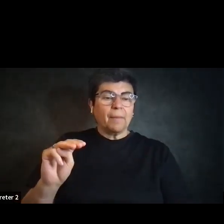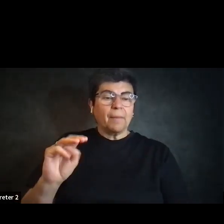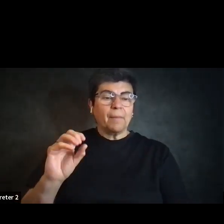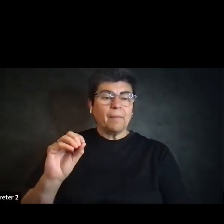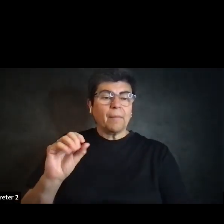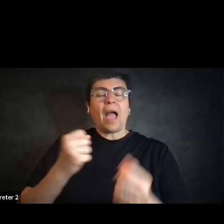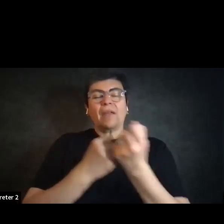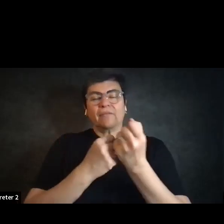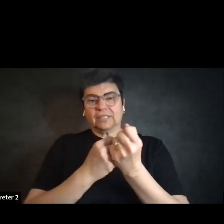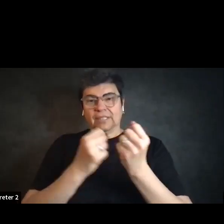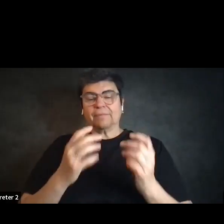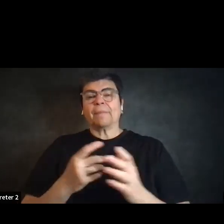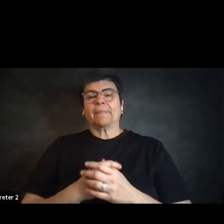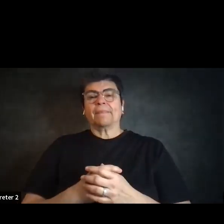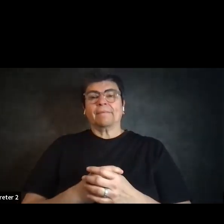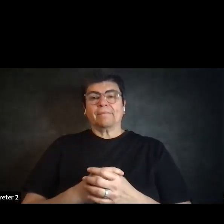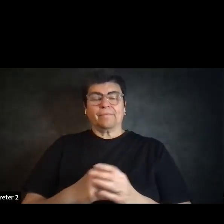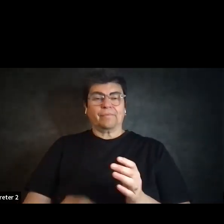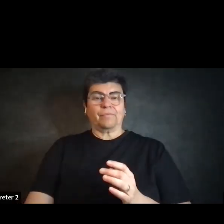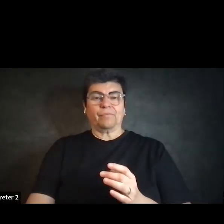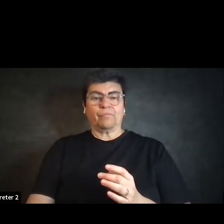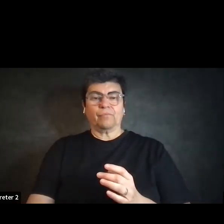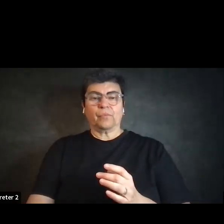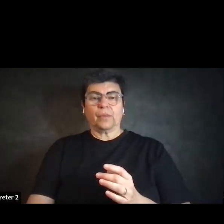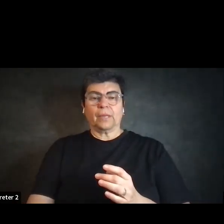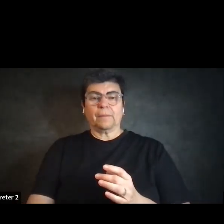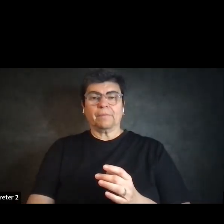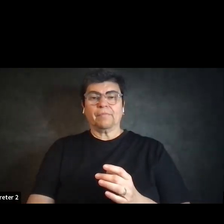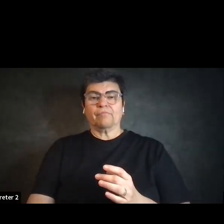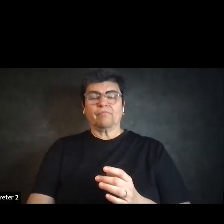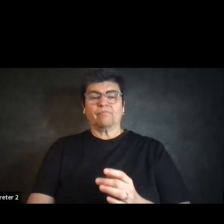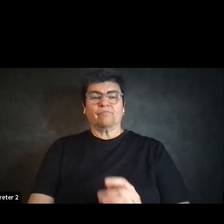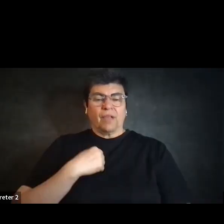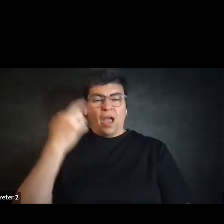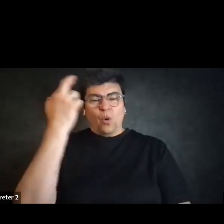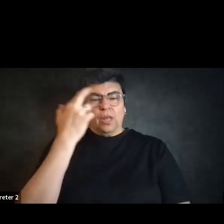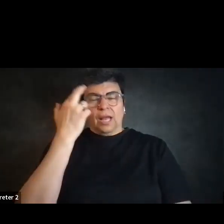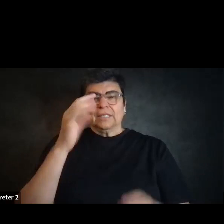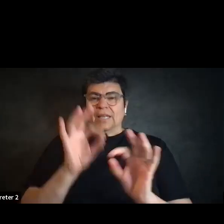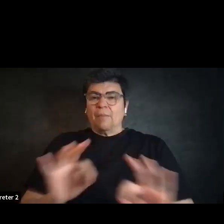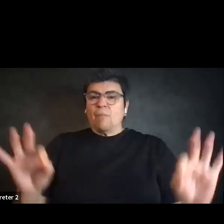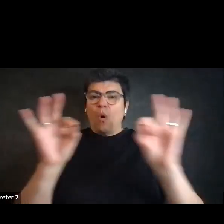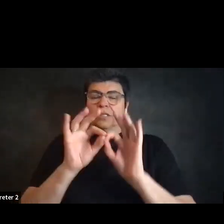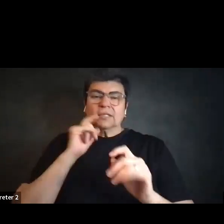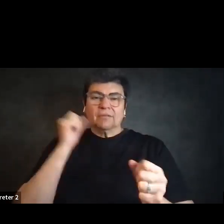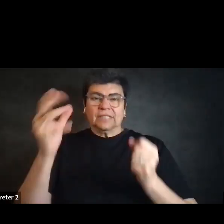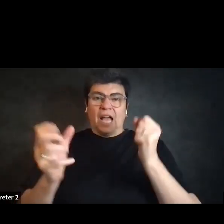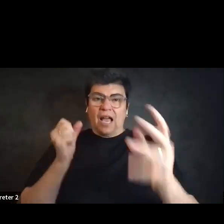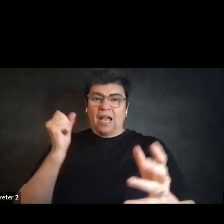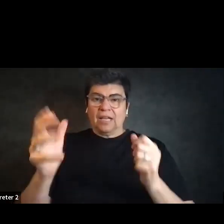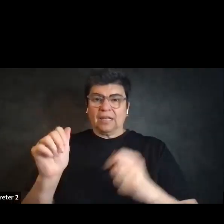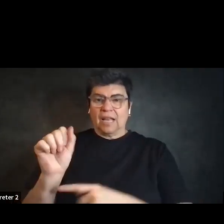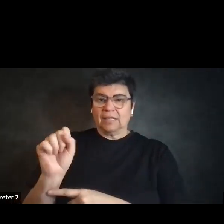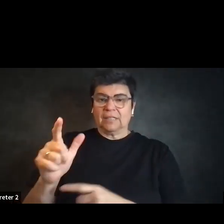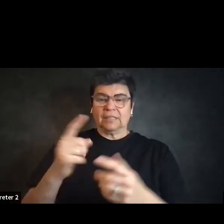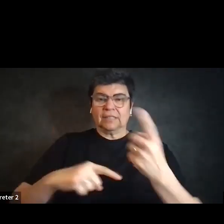I read out some of the exemplary quotes. I realize the importance of sign language. Don't think